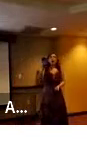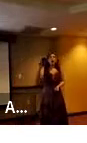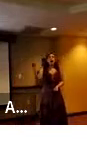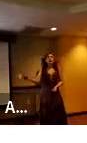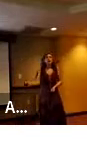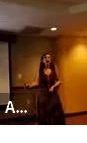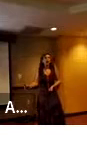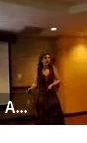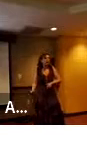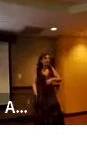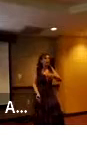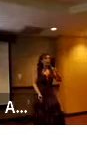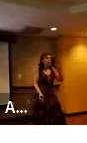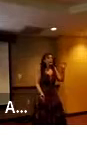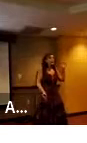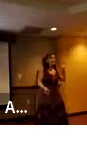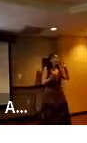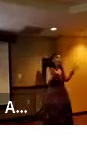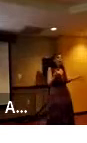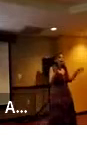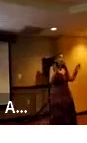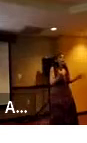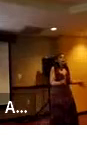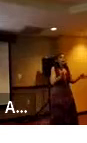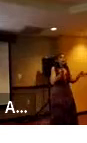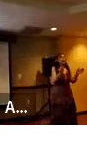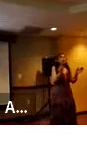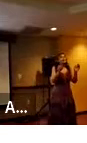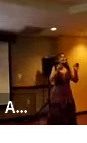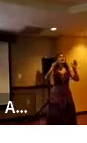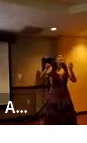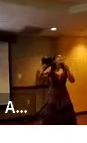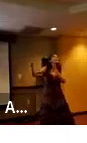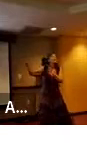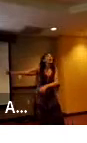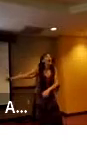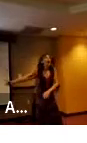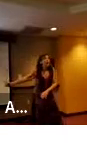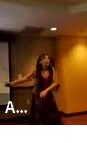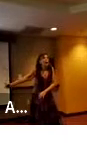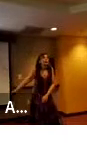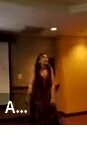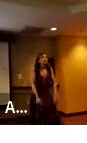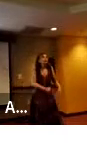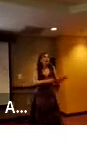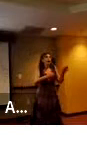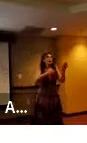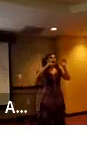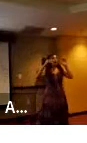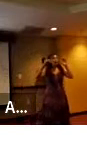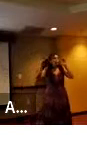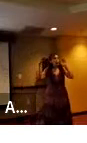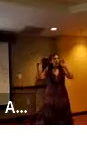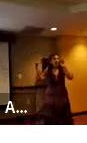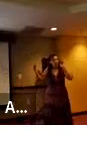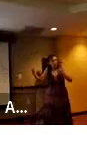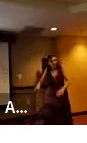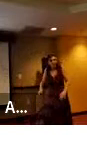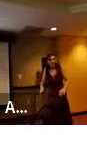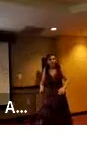not only for contrast, not only for the things that we normally associate with A111Y, right? That the